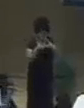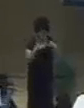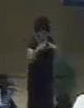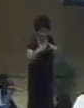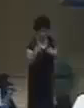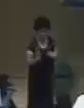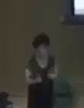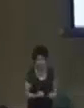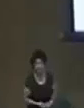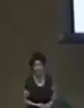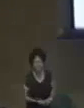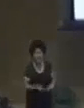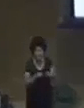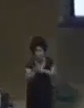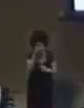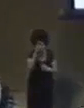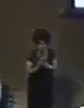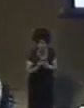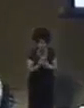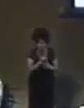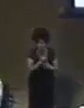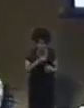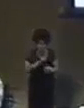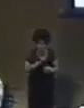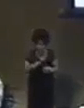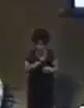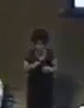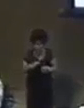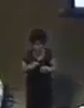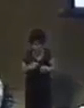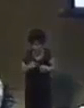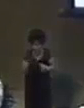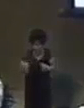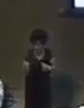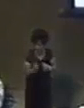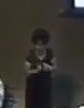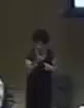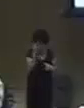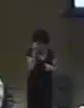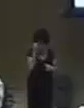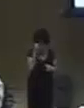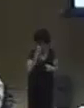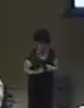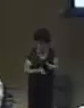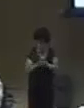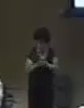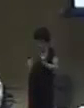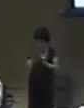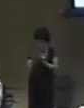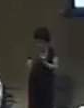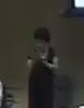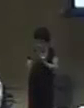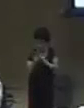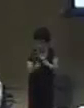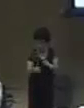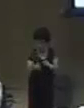Most students and staff, when they come to USQ, know what they're getting themselves in for. We have a reputation for online learning, distance learning,